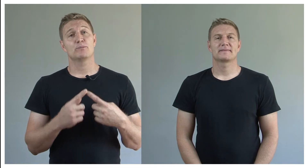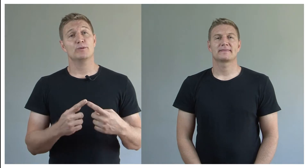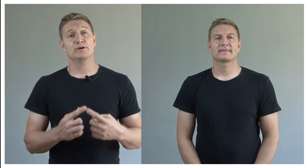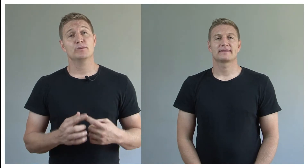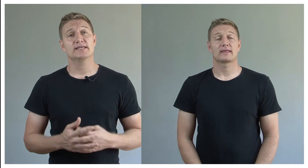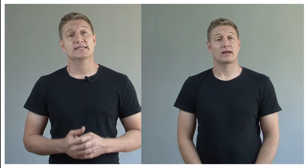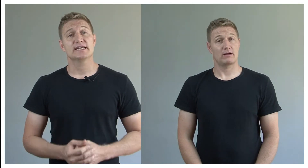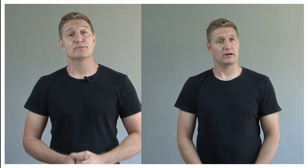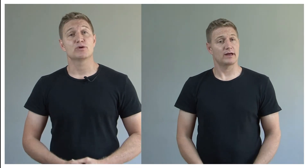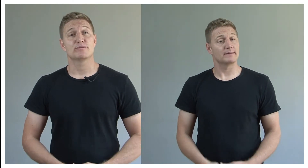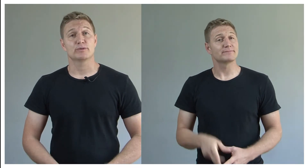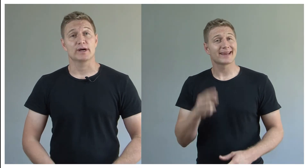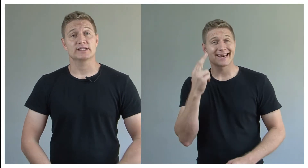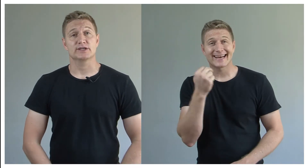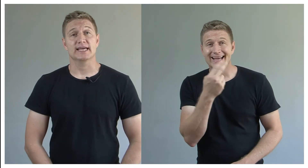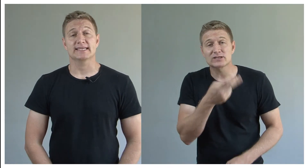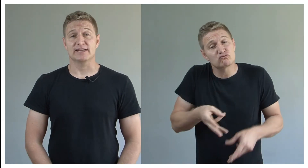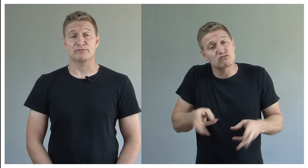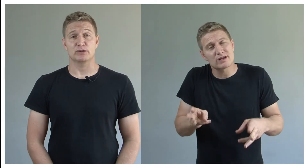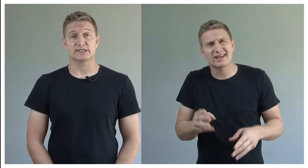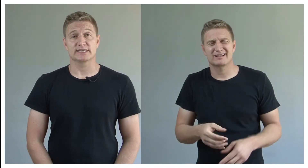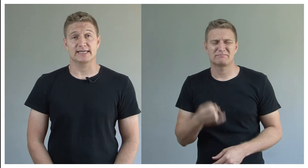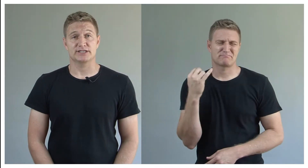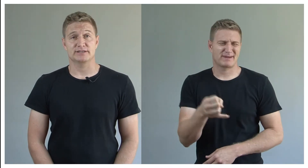Appropriate ways and inappropriate ways to get a deaf person's attention.